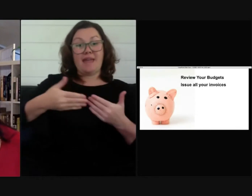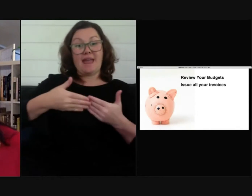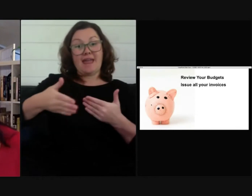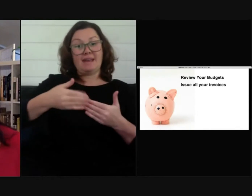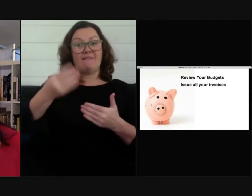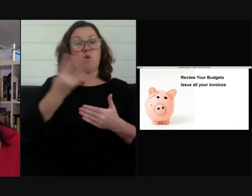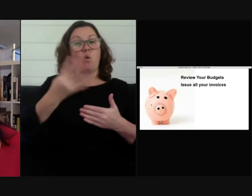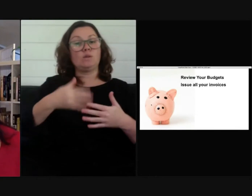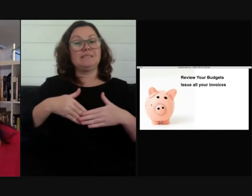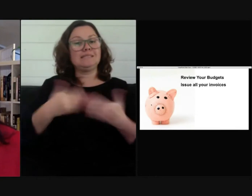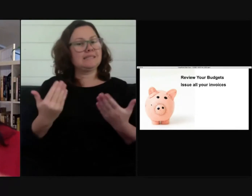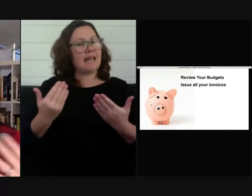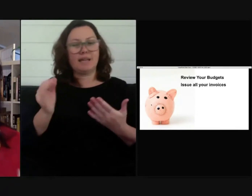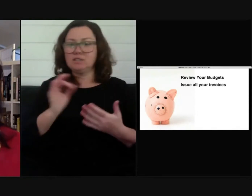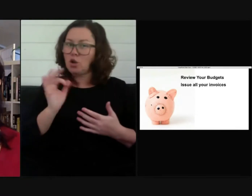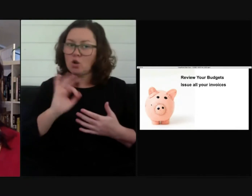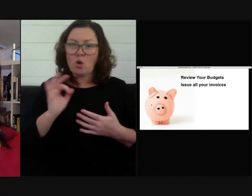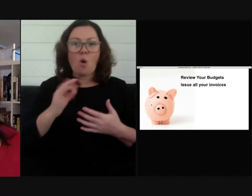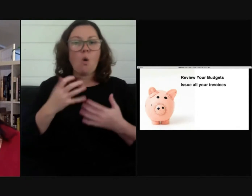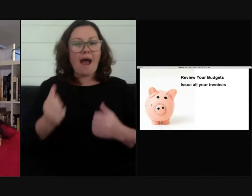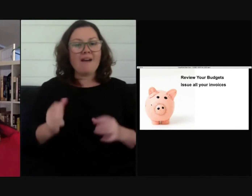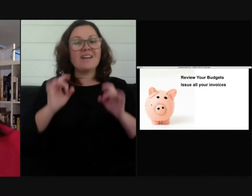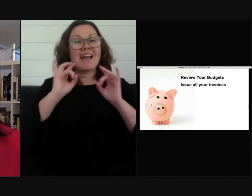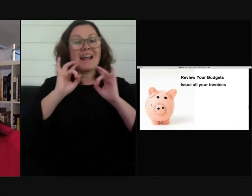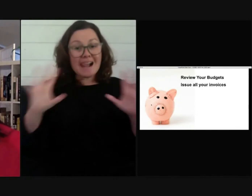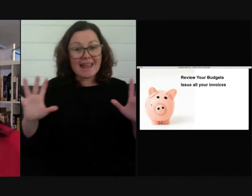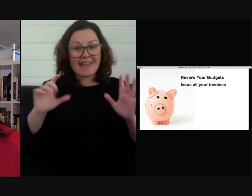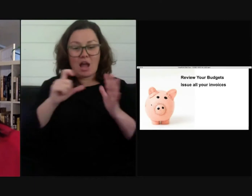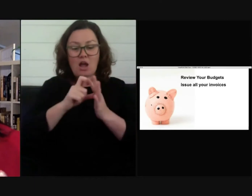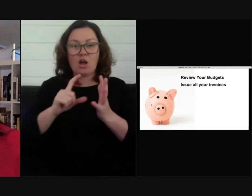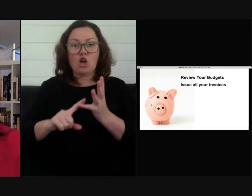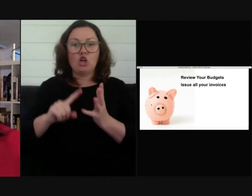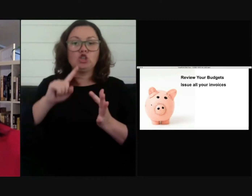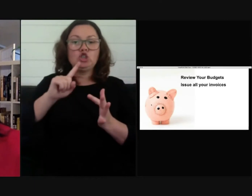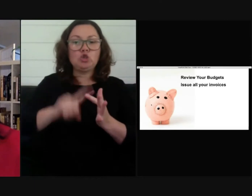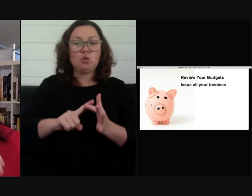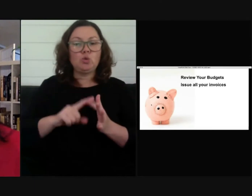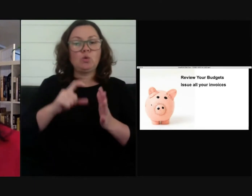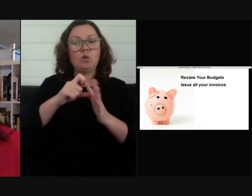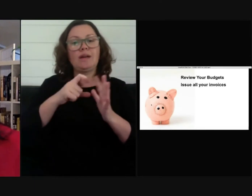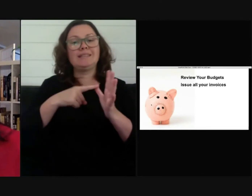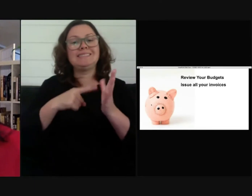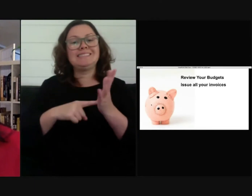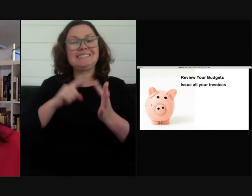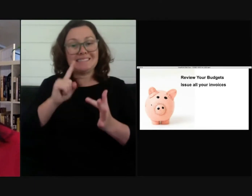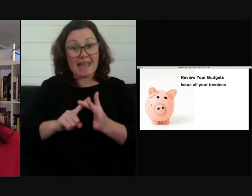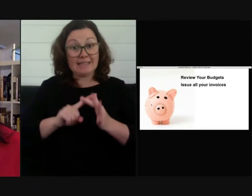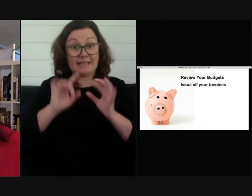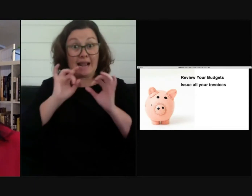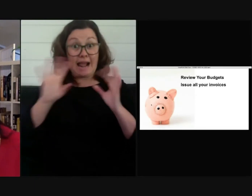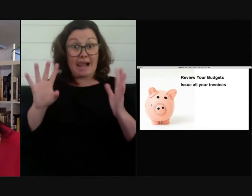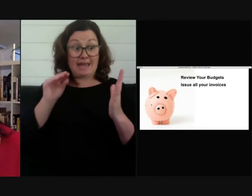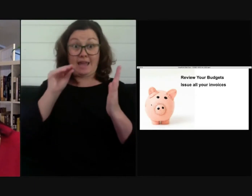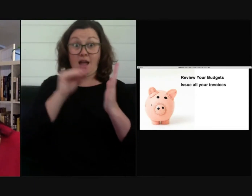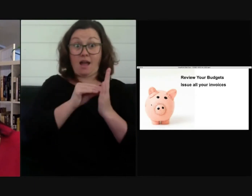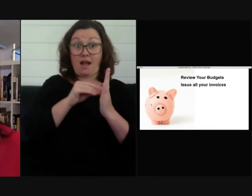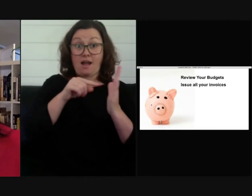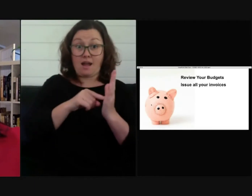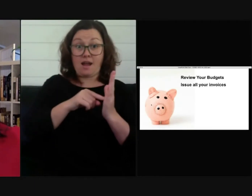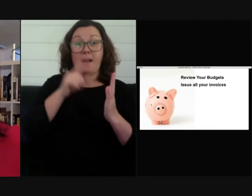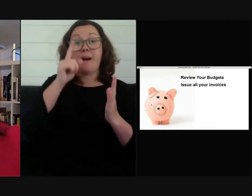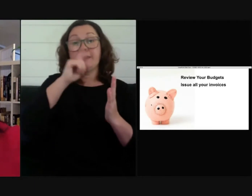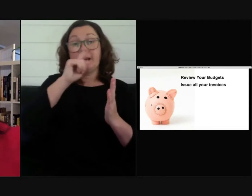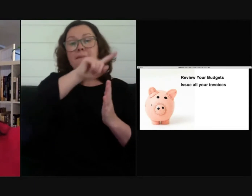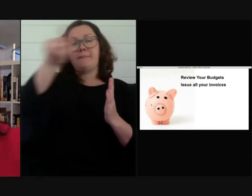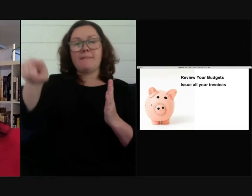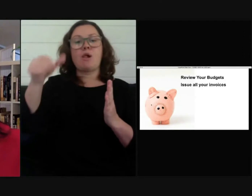identified due date is on there so people know when to pay. You are allowed to be insistent about that.